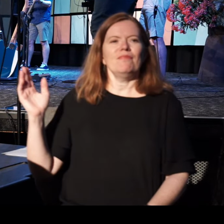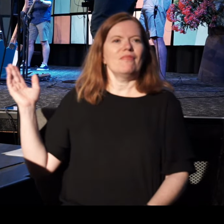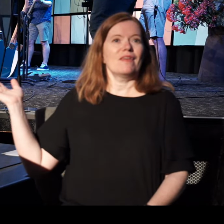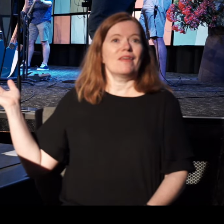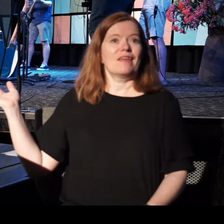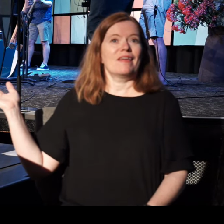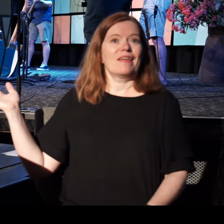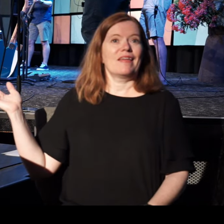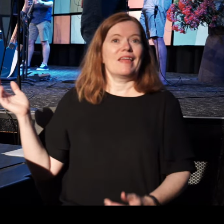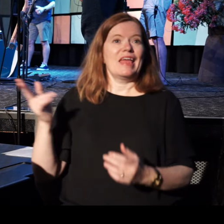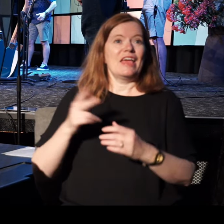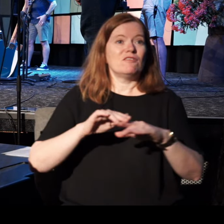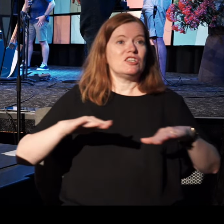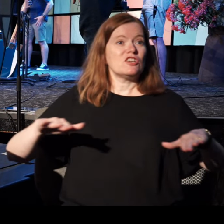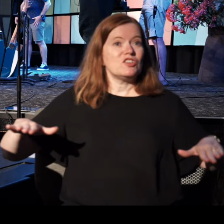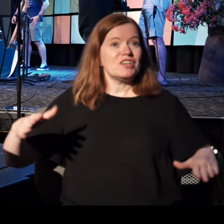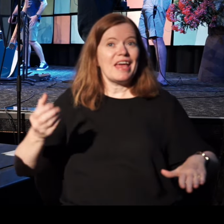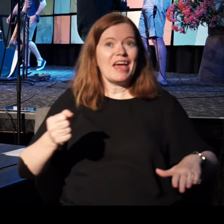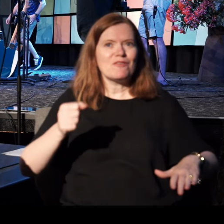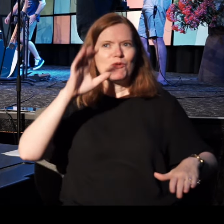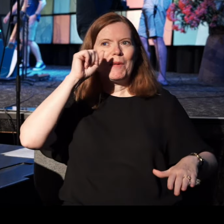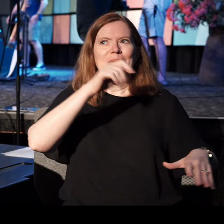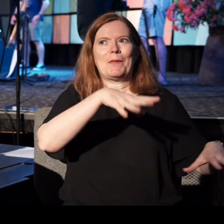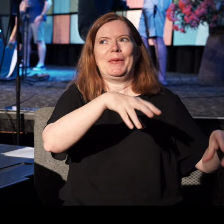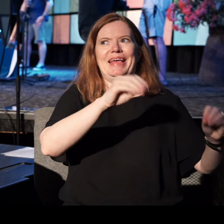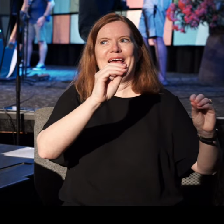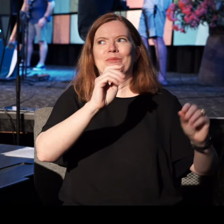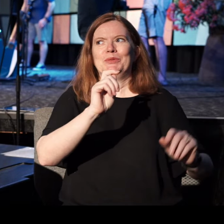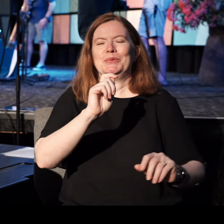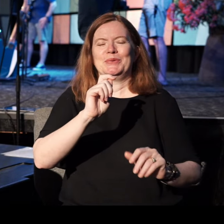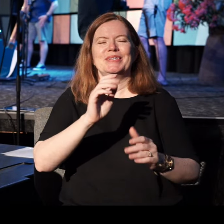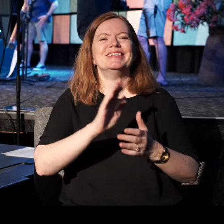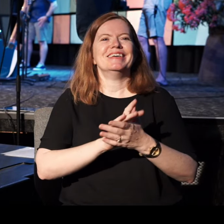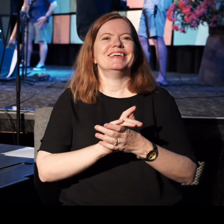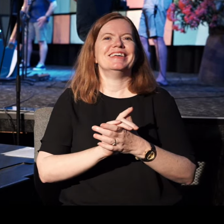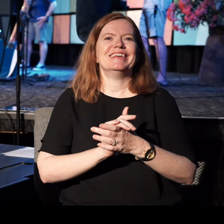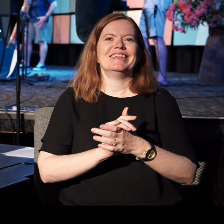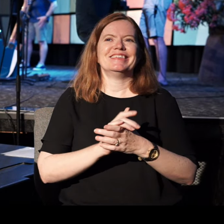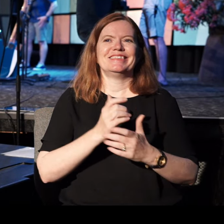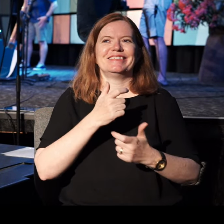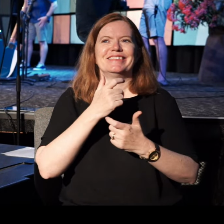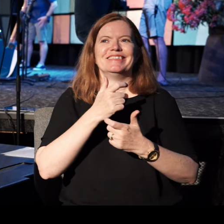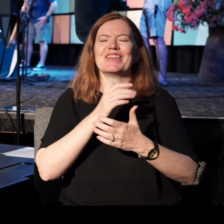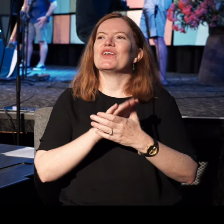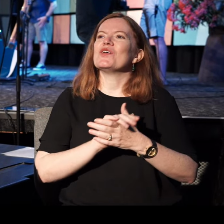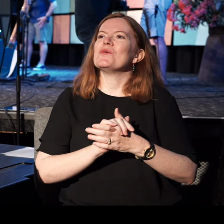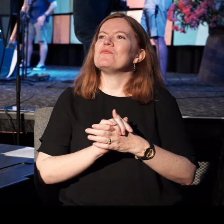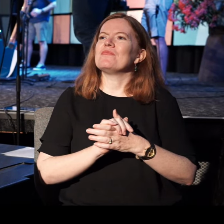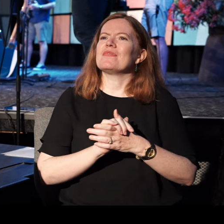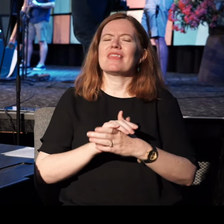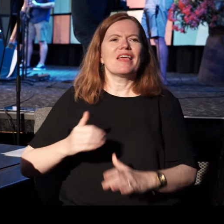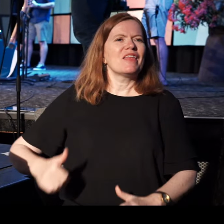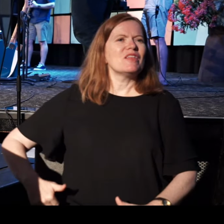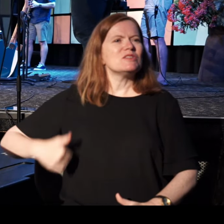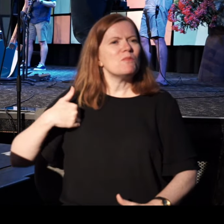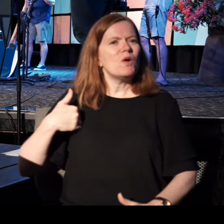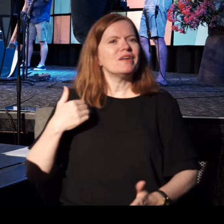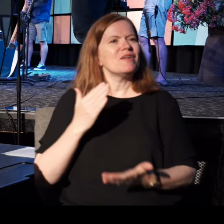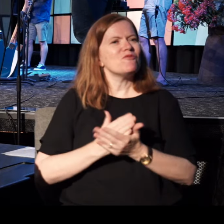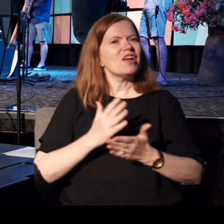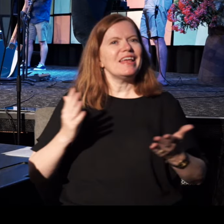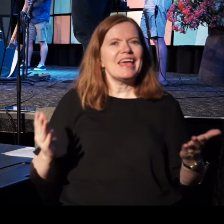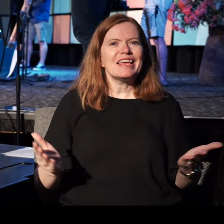you have kids, please don't forget to go and pick them up. But it's been a really encouraging